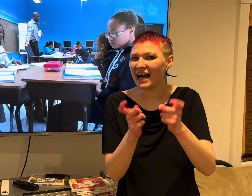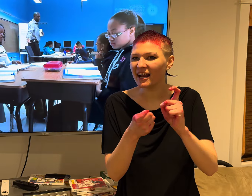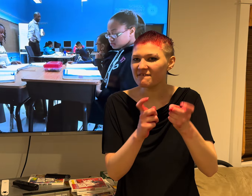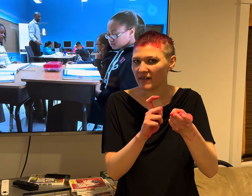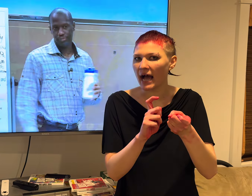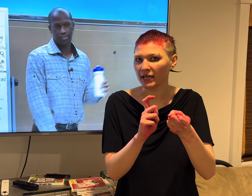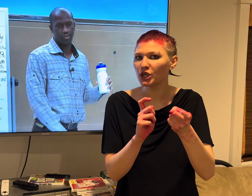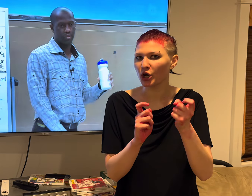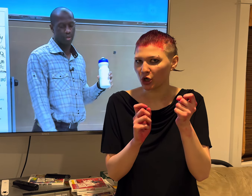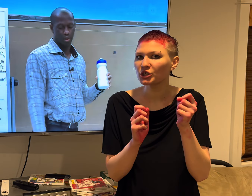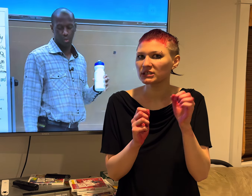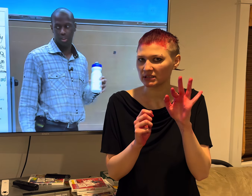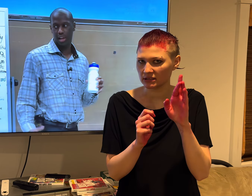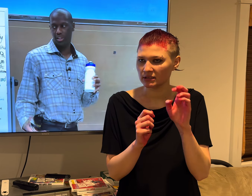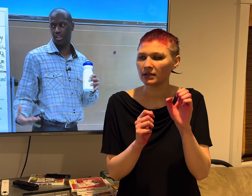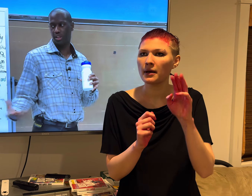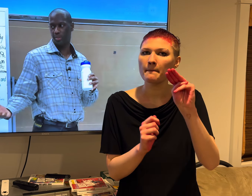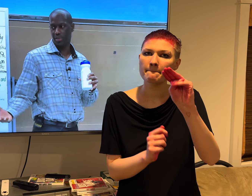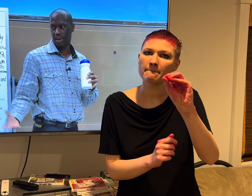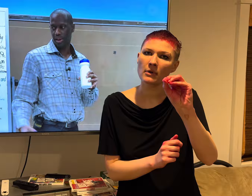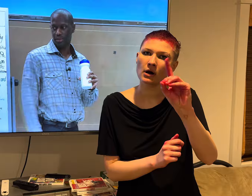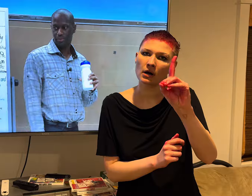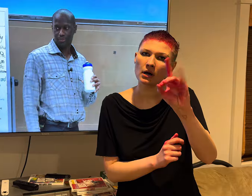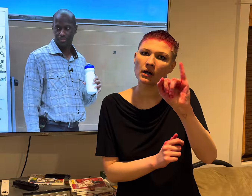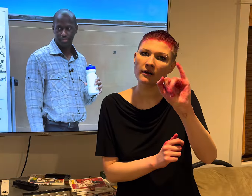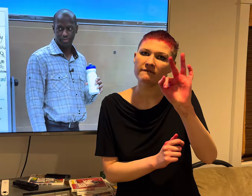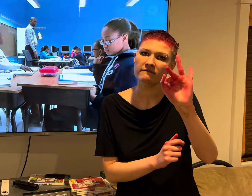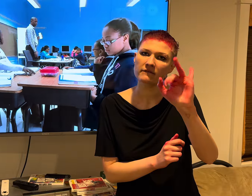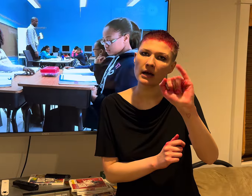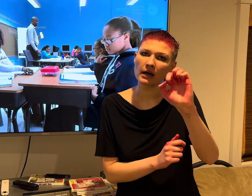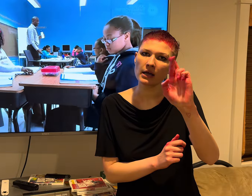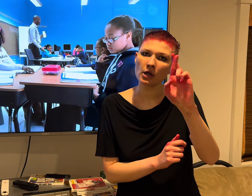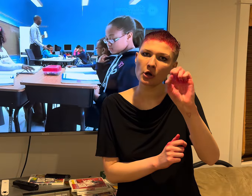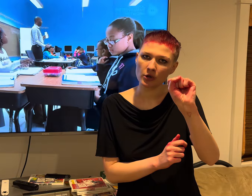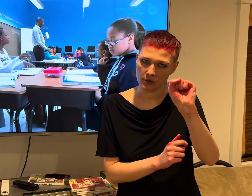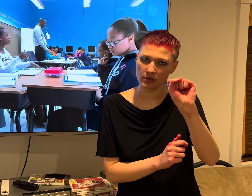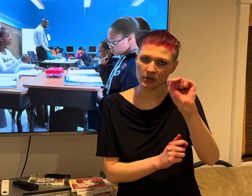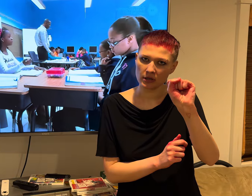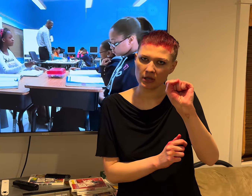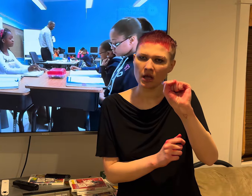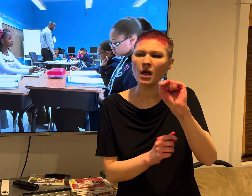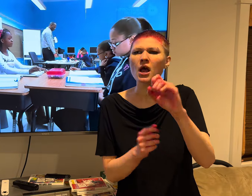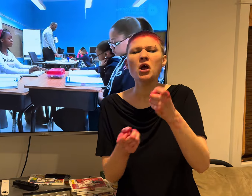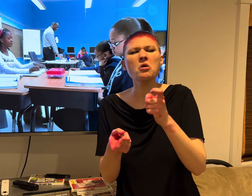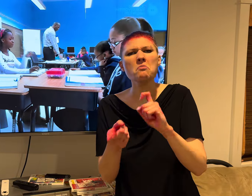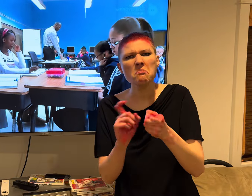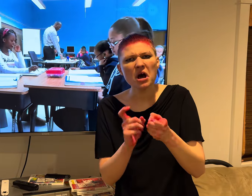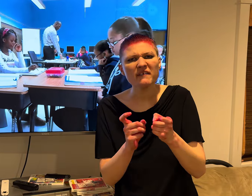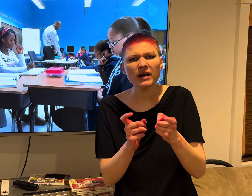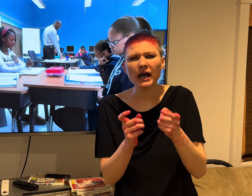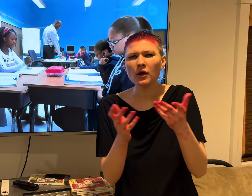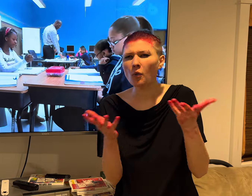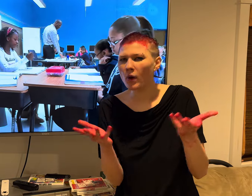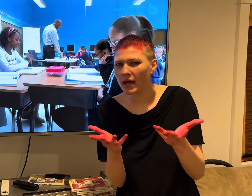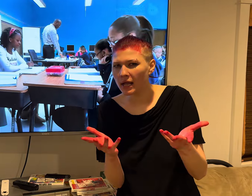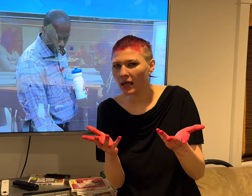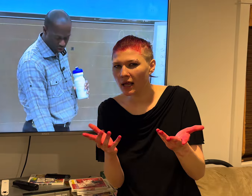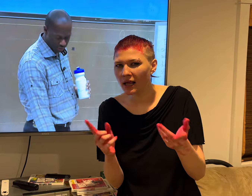what? What did the adjective modify? Noun. The noun, all right? So we're using modifiers. Modifiers are words and